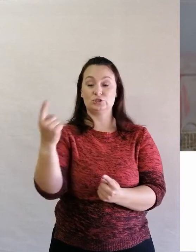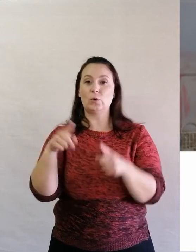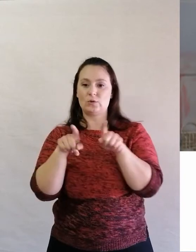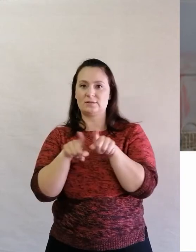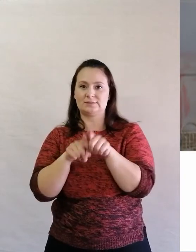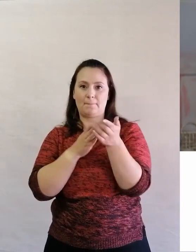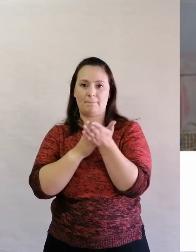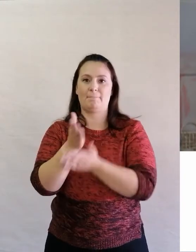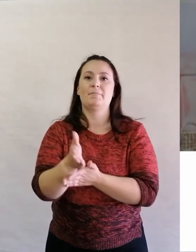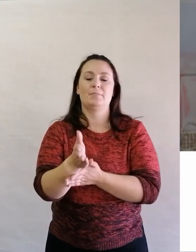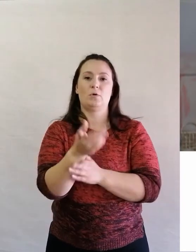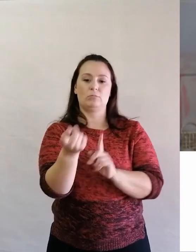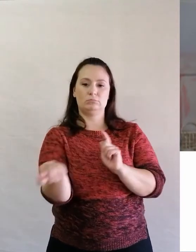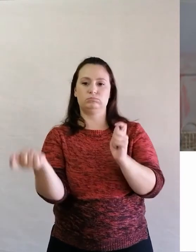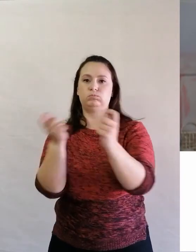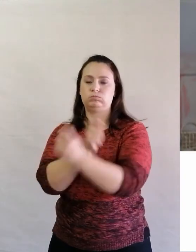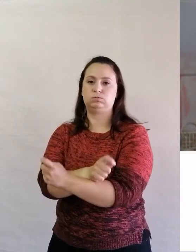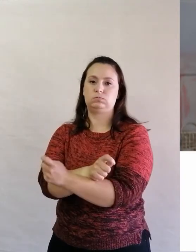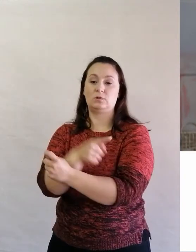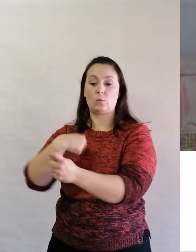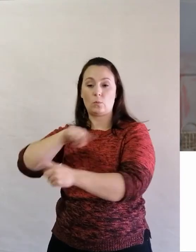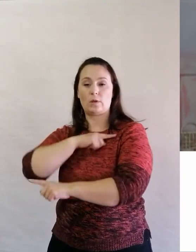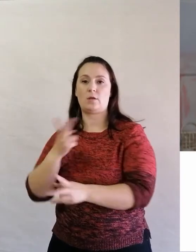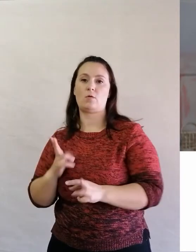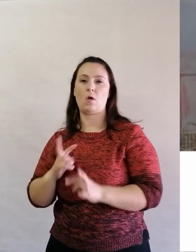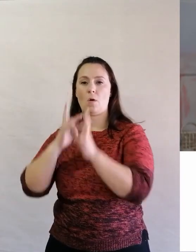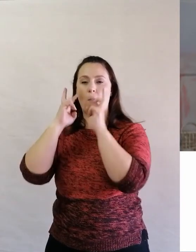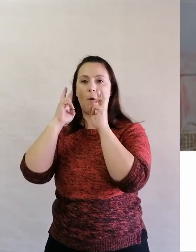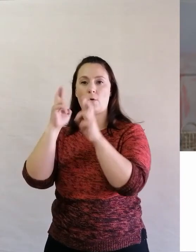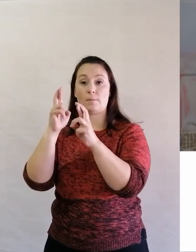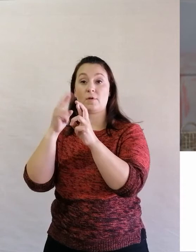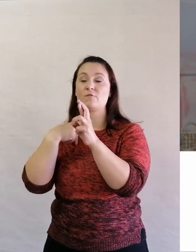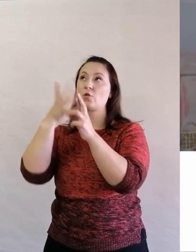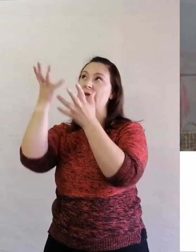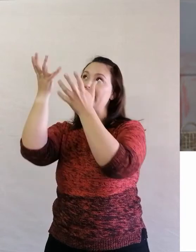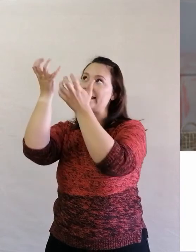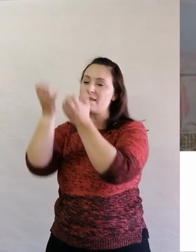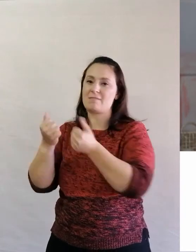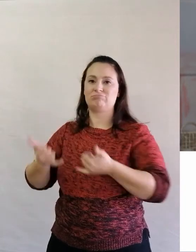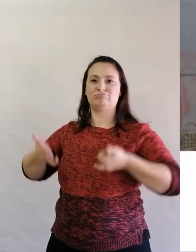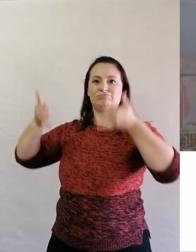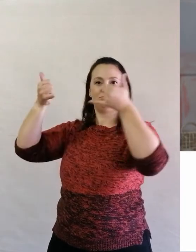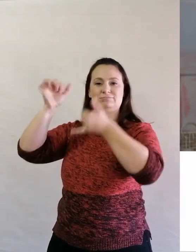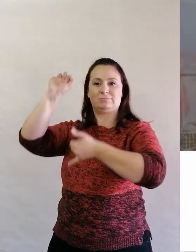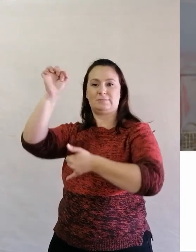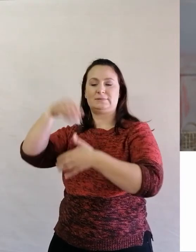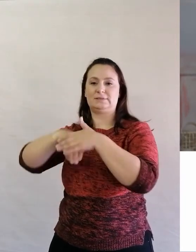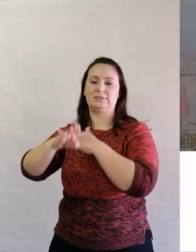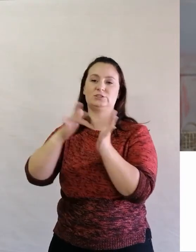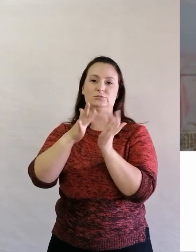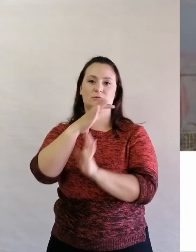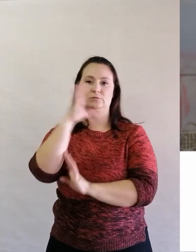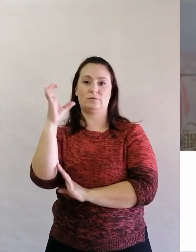that process so that we might have the hope that is our inheritance in Christ Jesus. We don't want the enemy